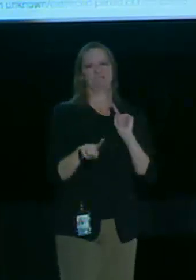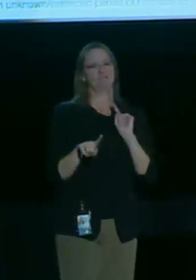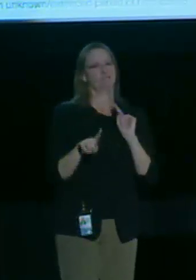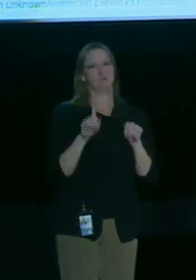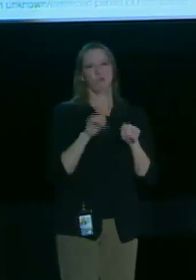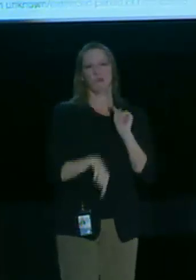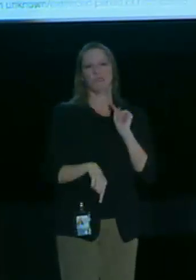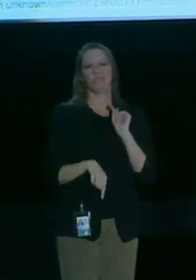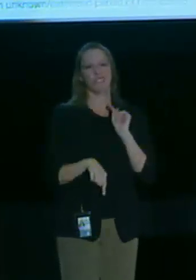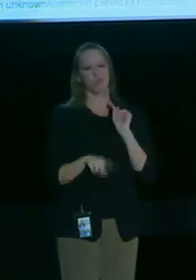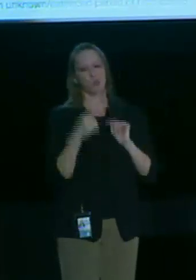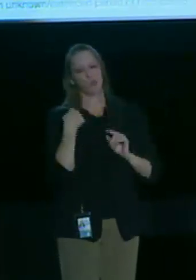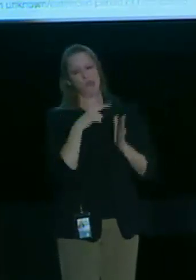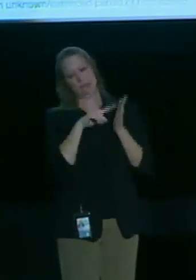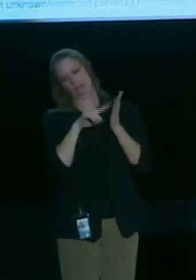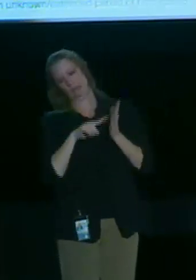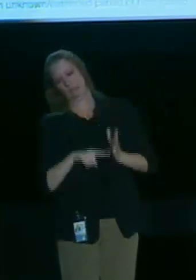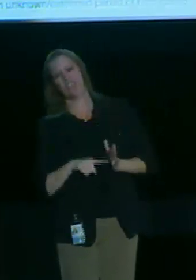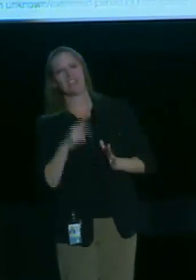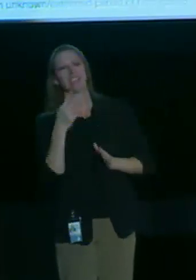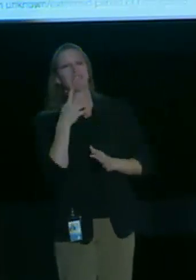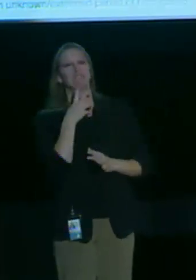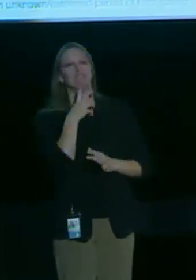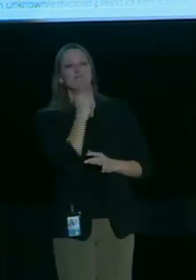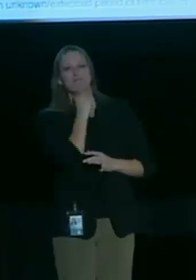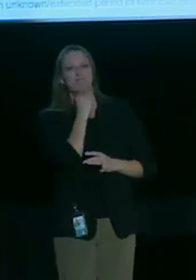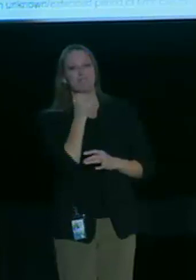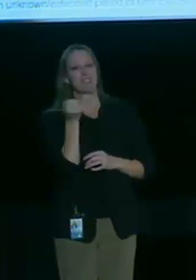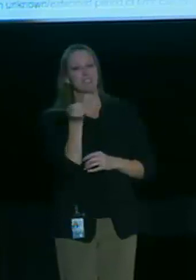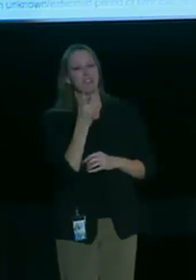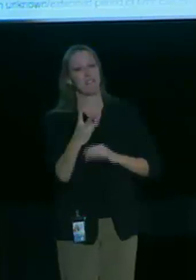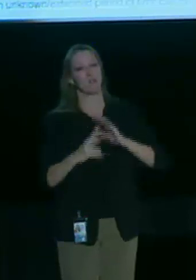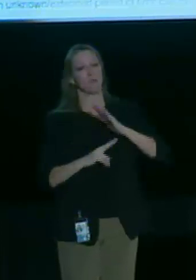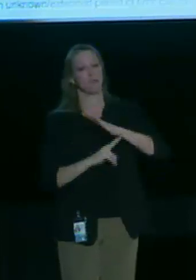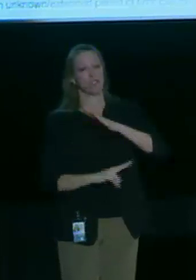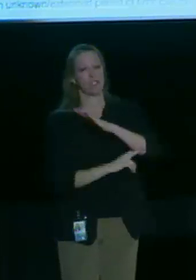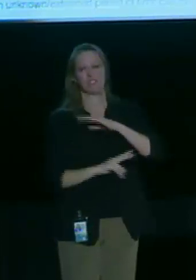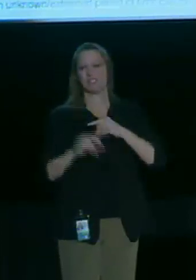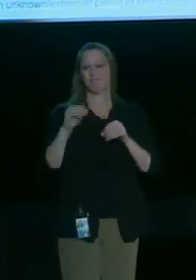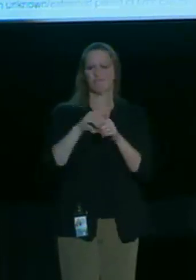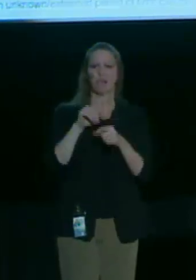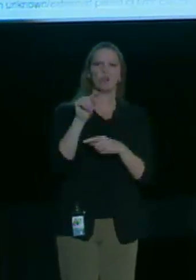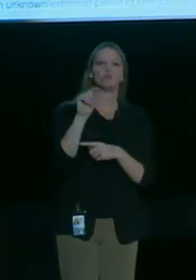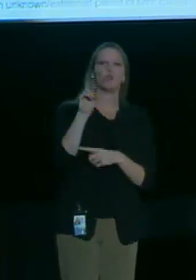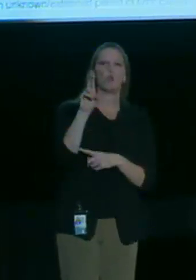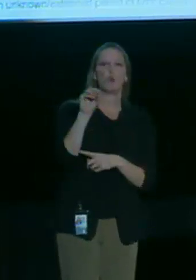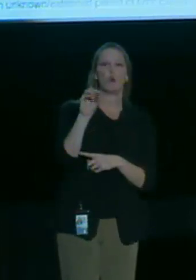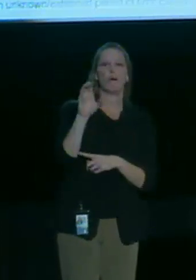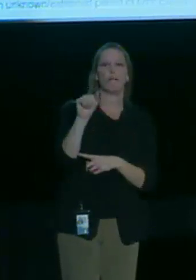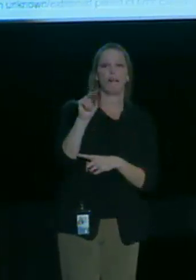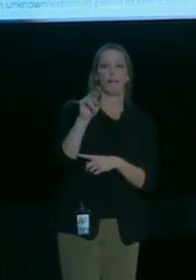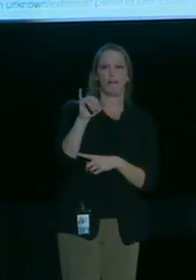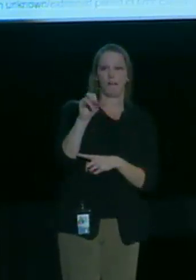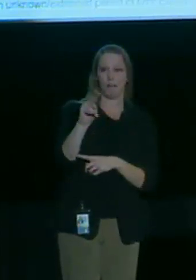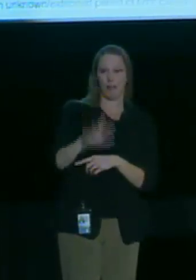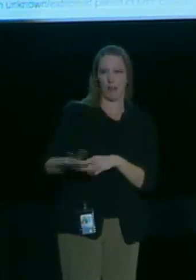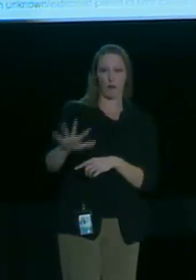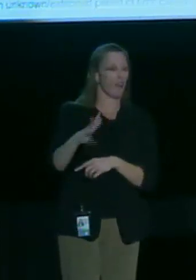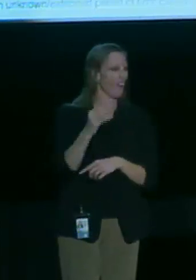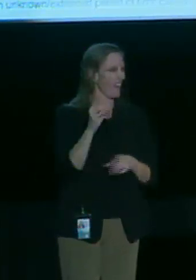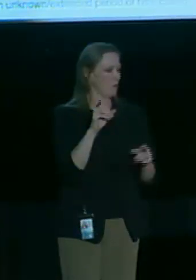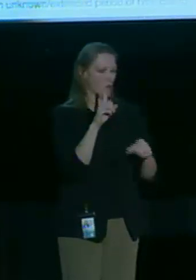after inspections that several bridges down here at the Toro Canyon area, as well as a bridge